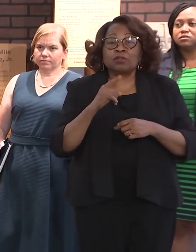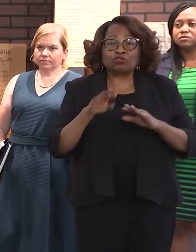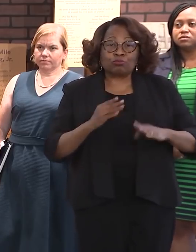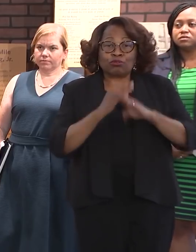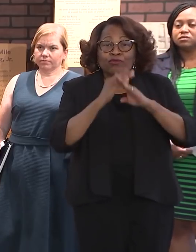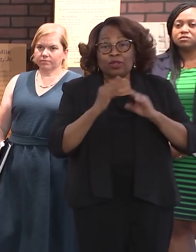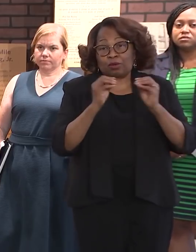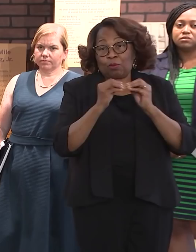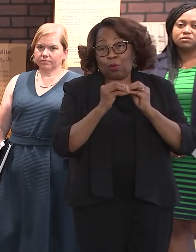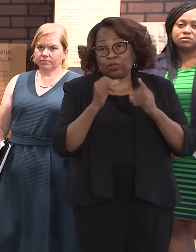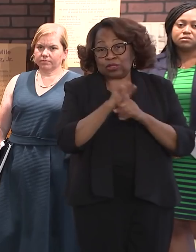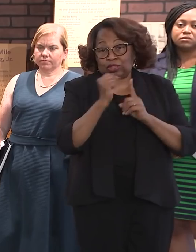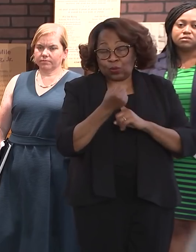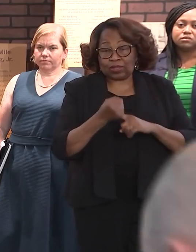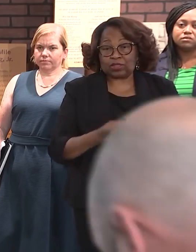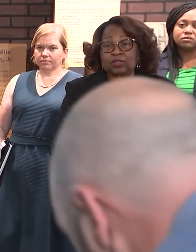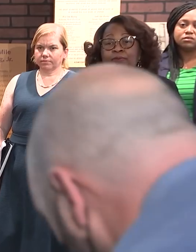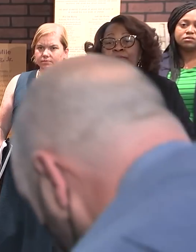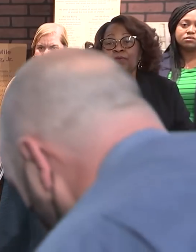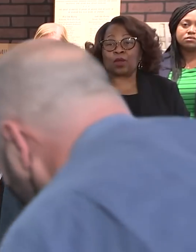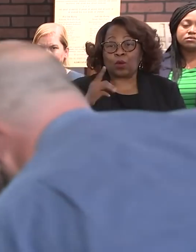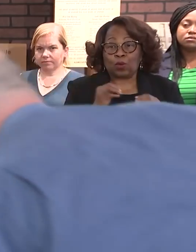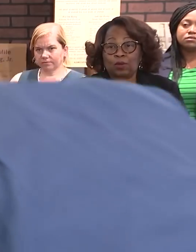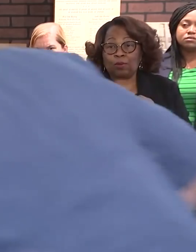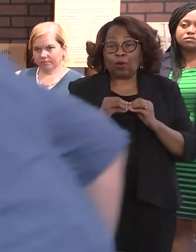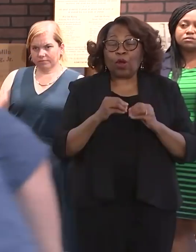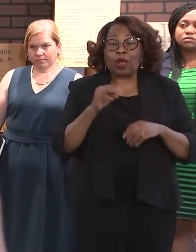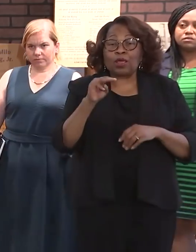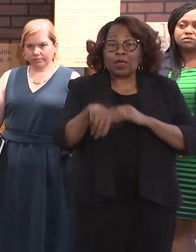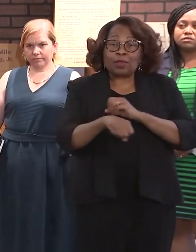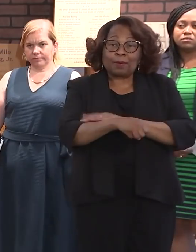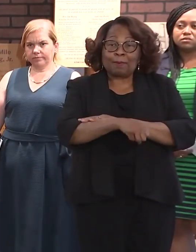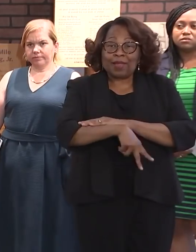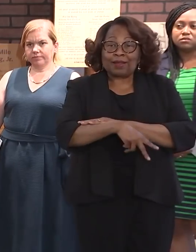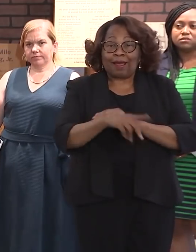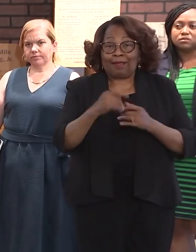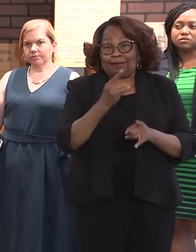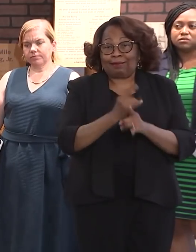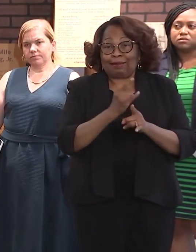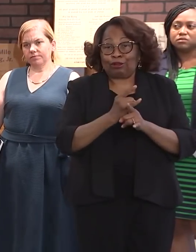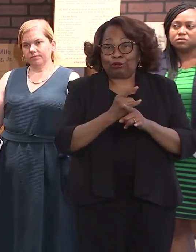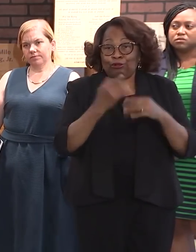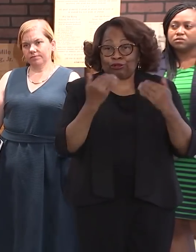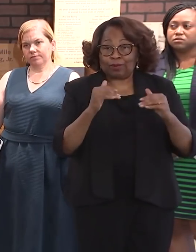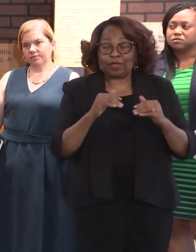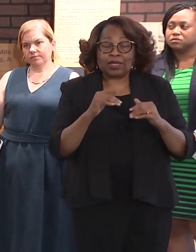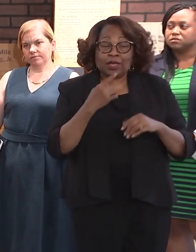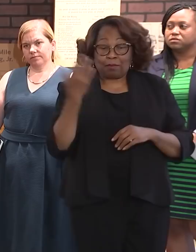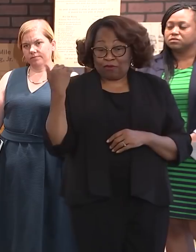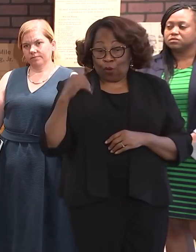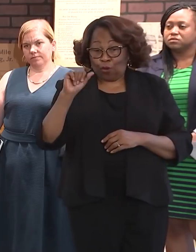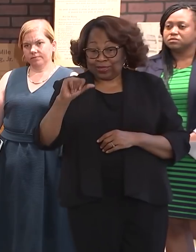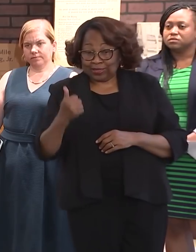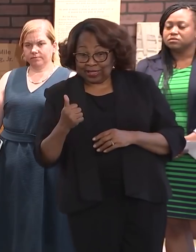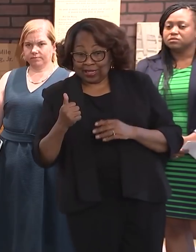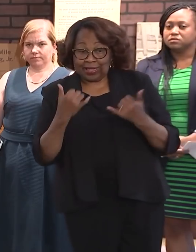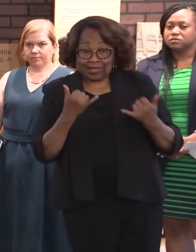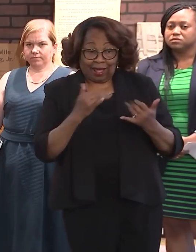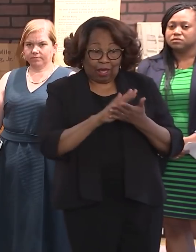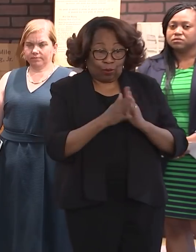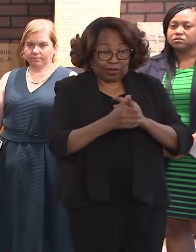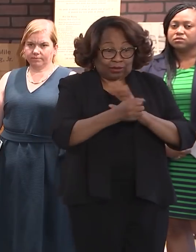further occurrences. Can I ask you, last one, on the midnight liquor curfew? Yes. You changed it from the 10 p.m. to